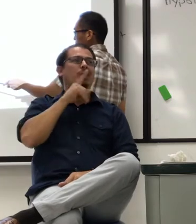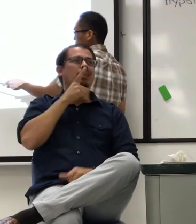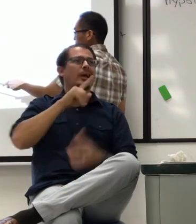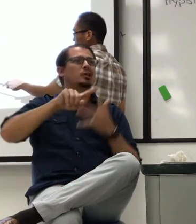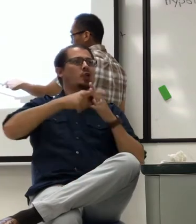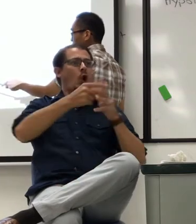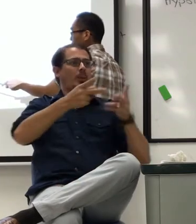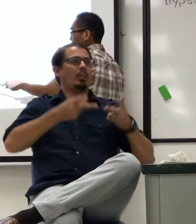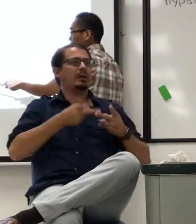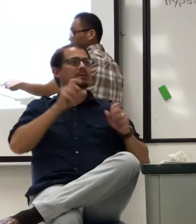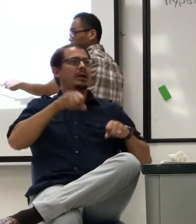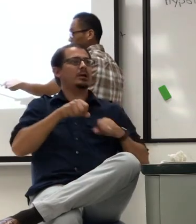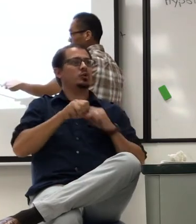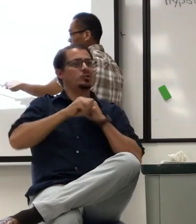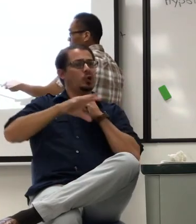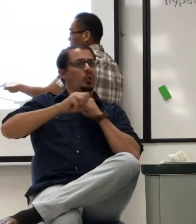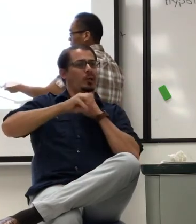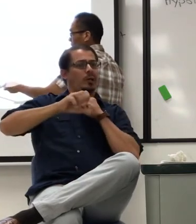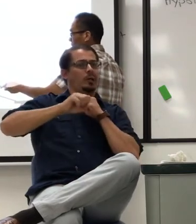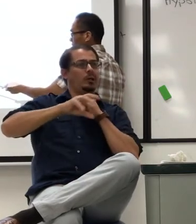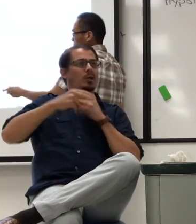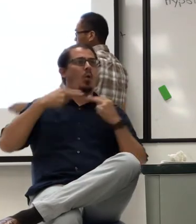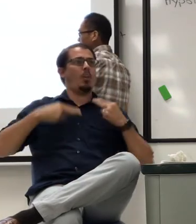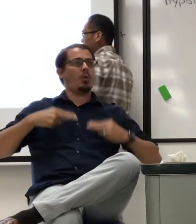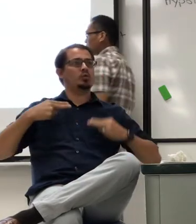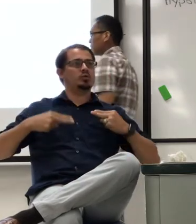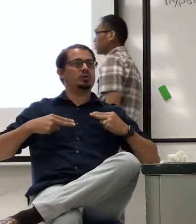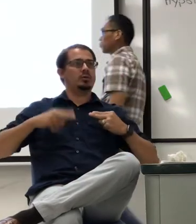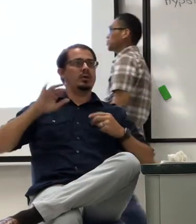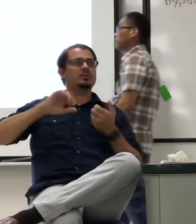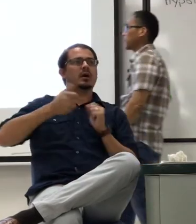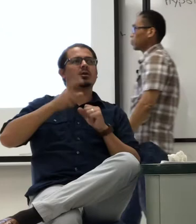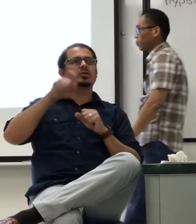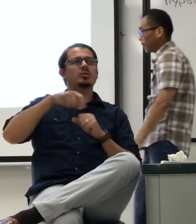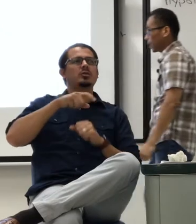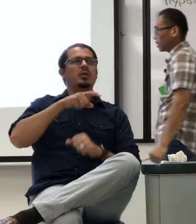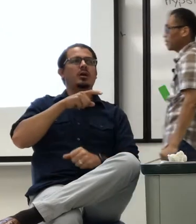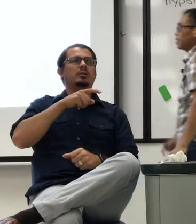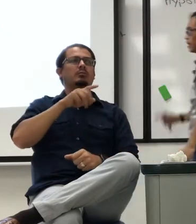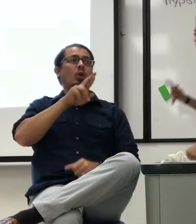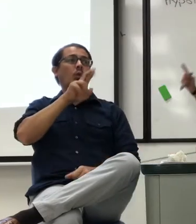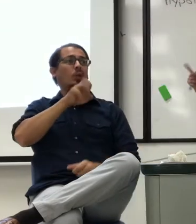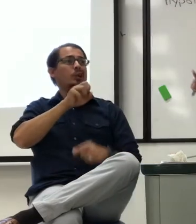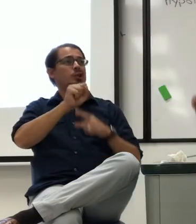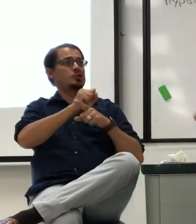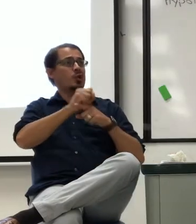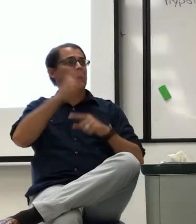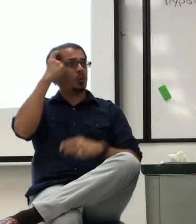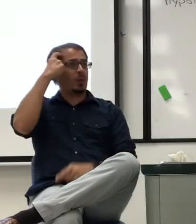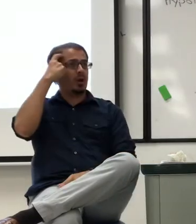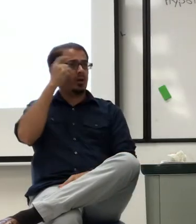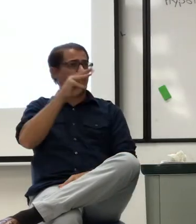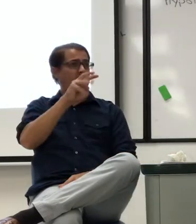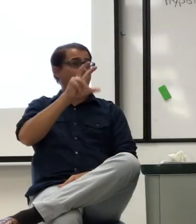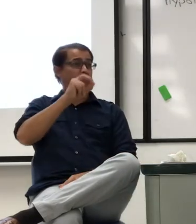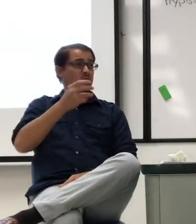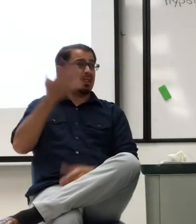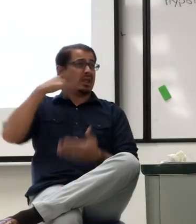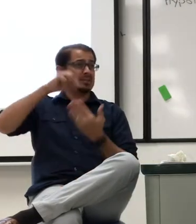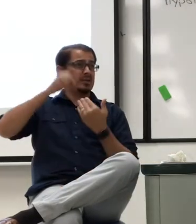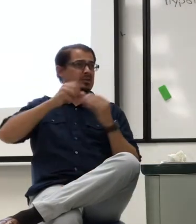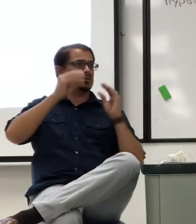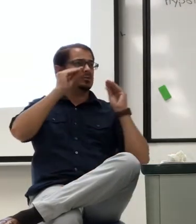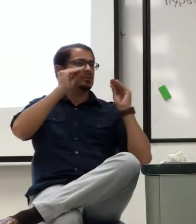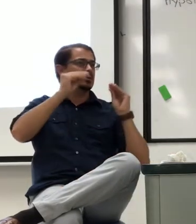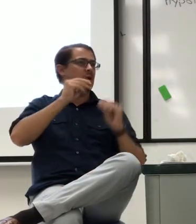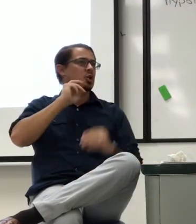pad to secrete their hormones. And so this is kind of how you need to retrain your brain. In 430, we taught you that